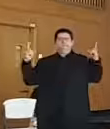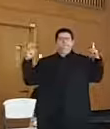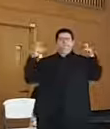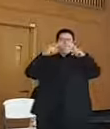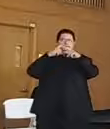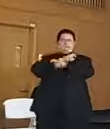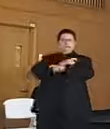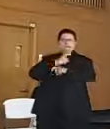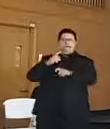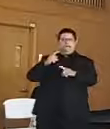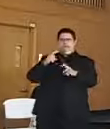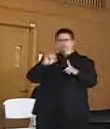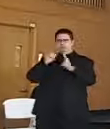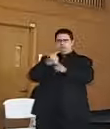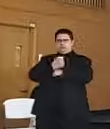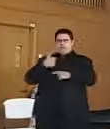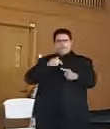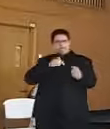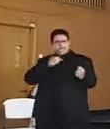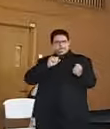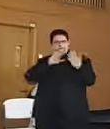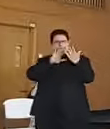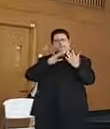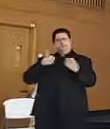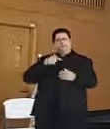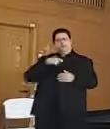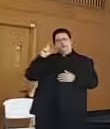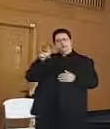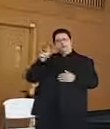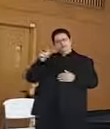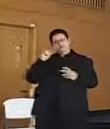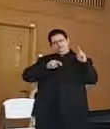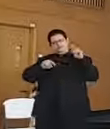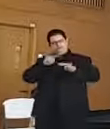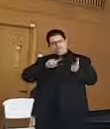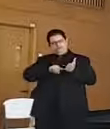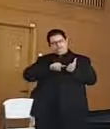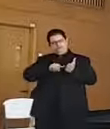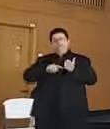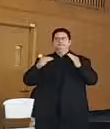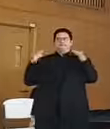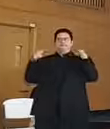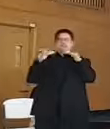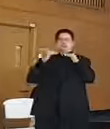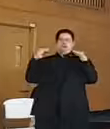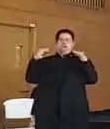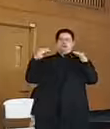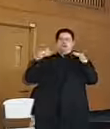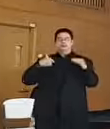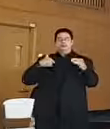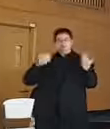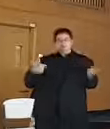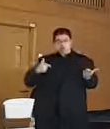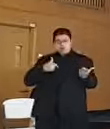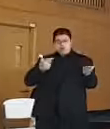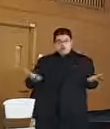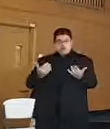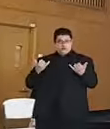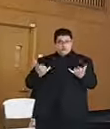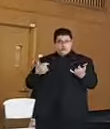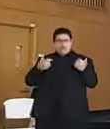County, we have to answer the question of equity. And we're here today to try and bridge the gap for those families that